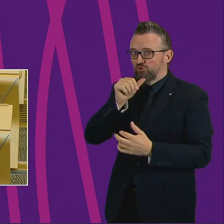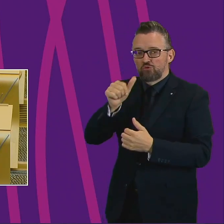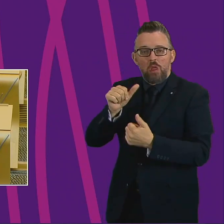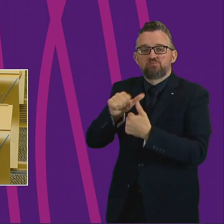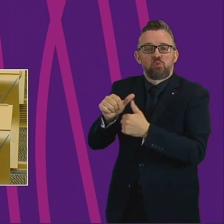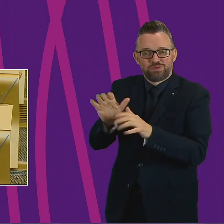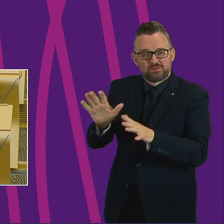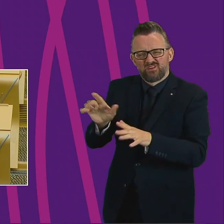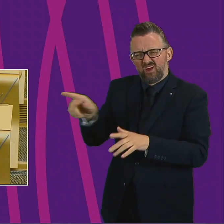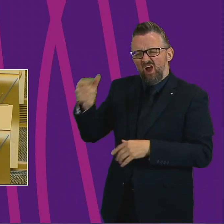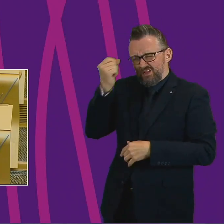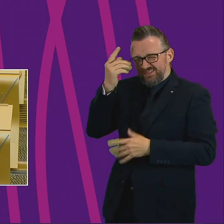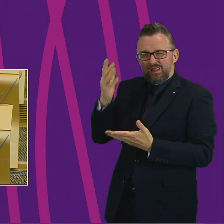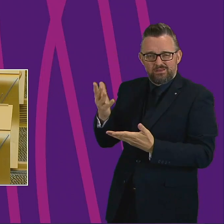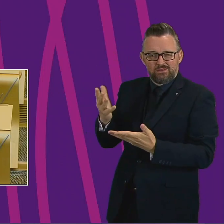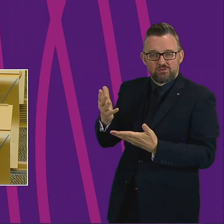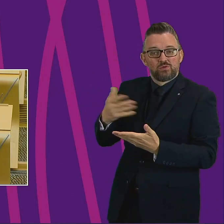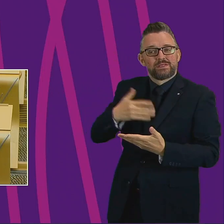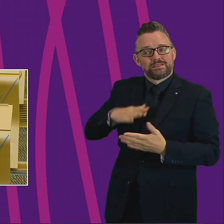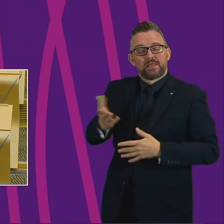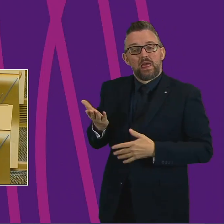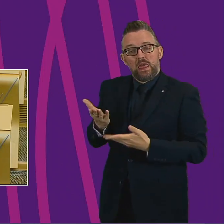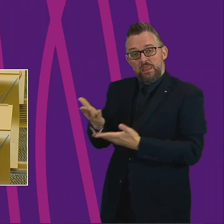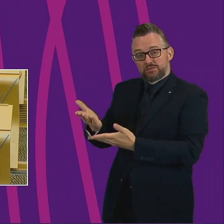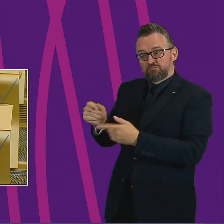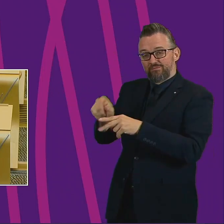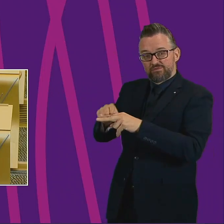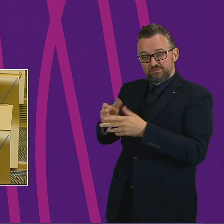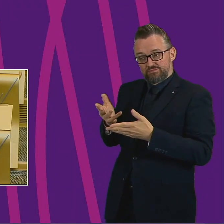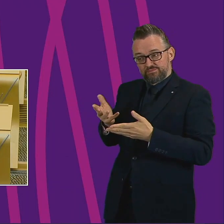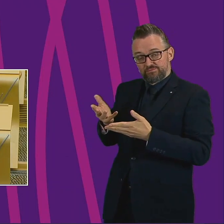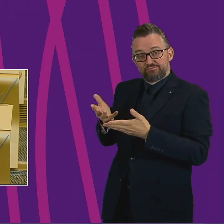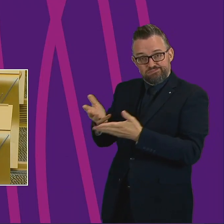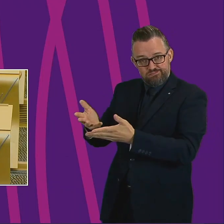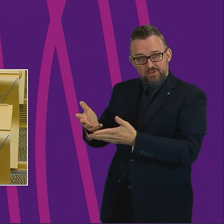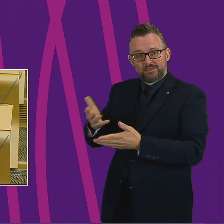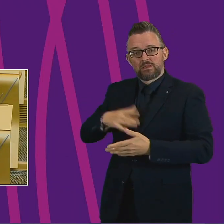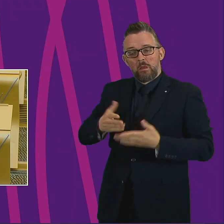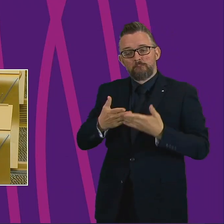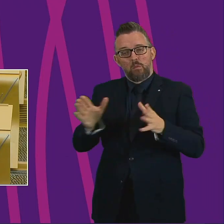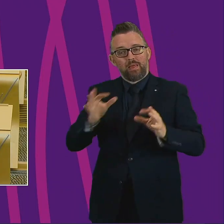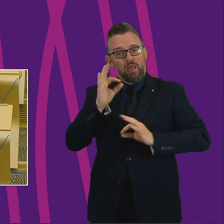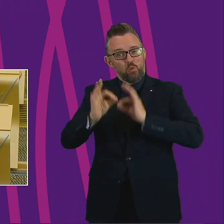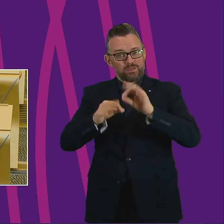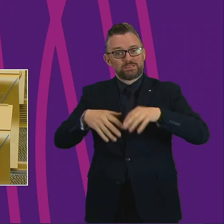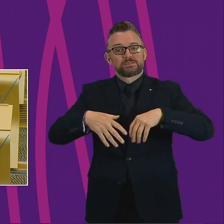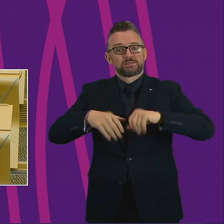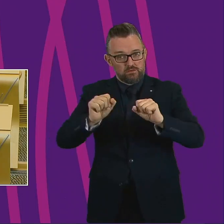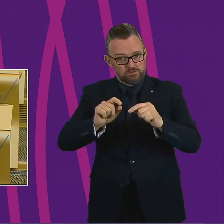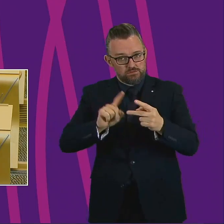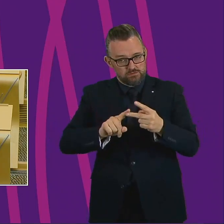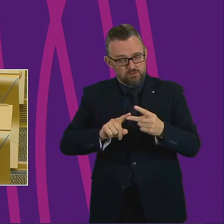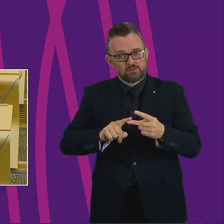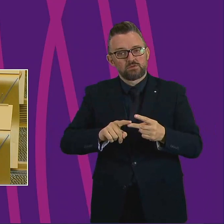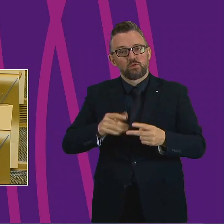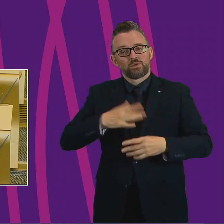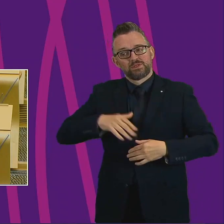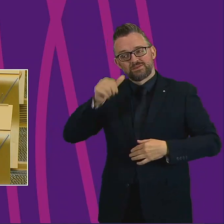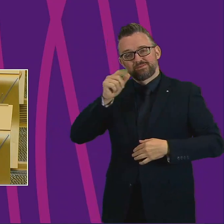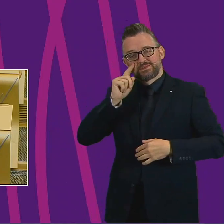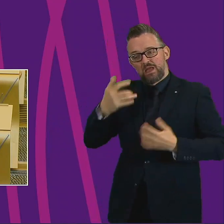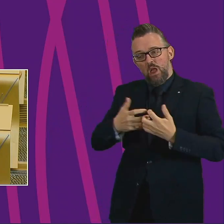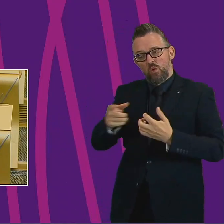I think we need to let that happen. We need to let the public inquiry begin, and we need to see how Millie's